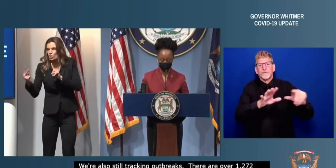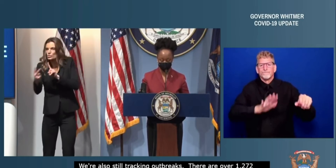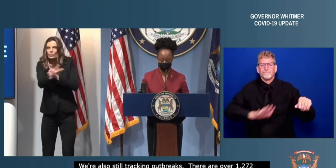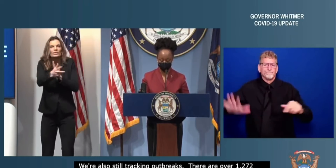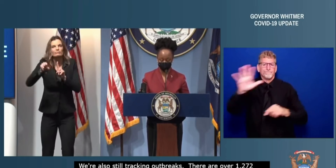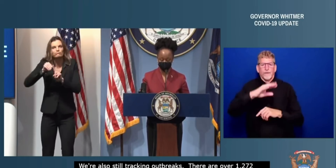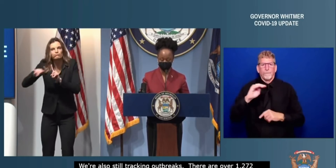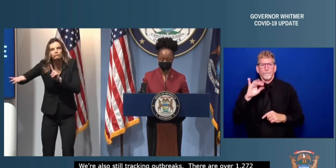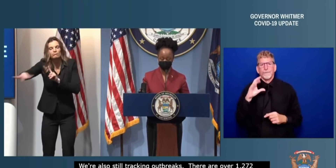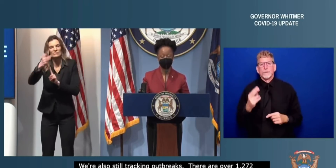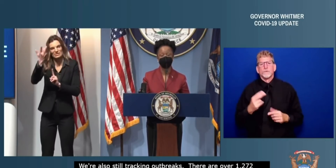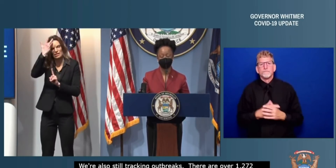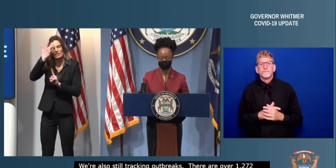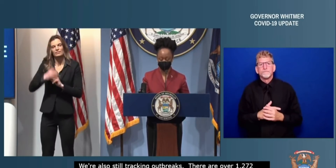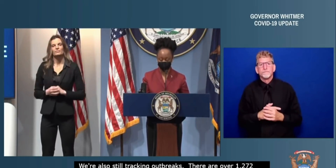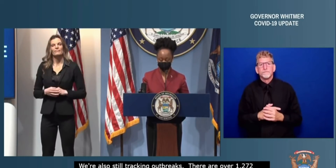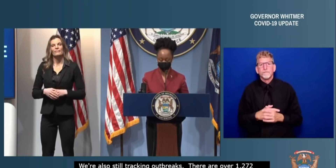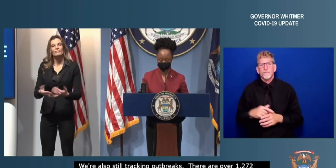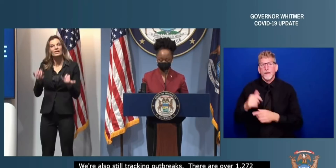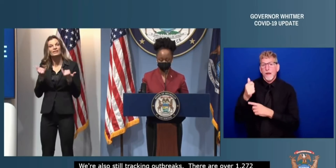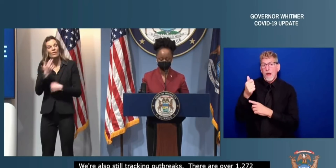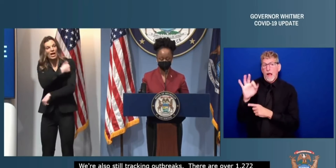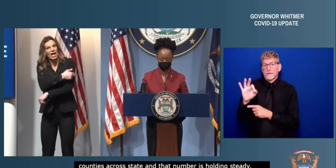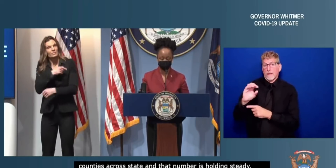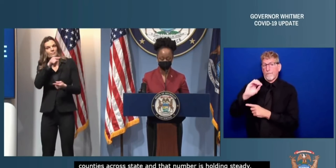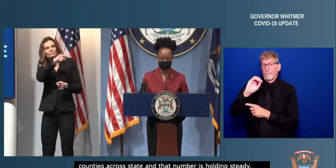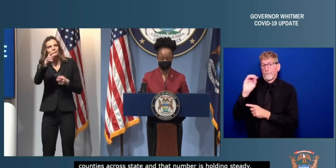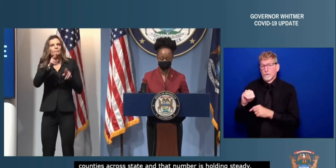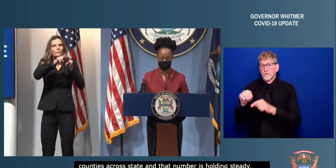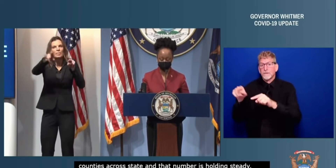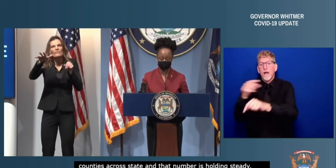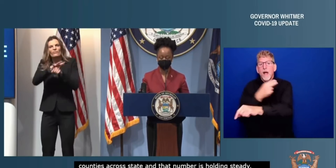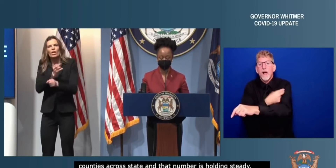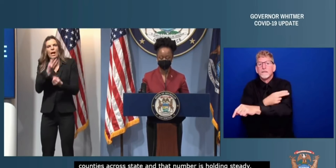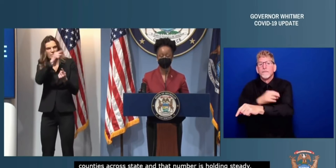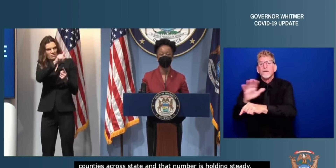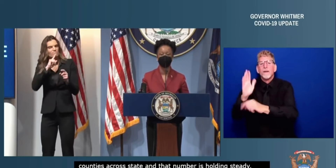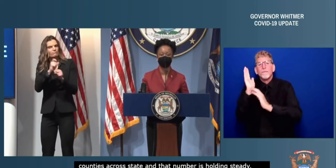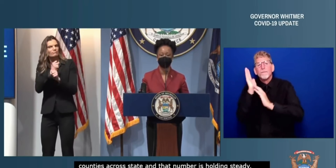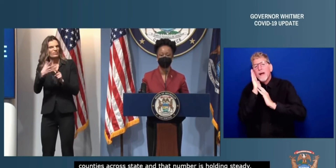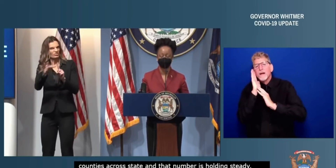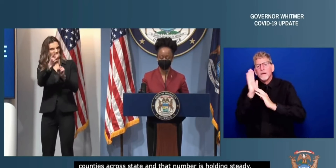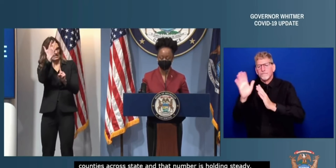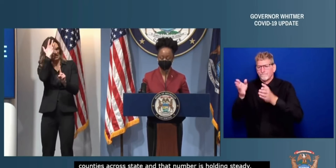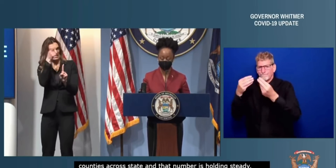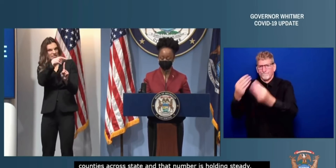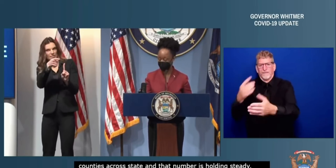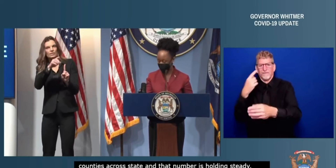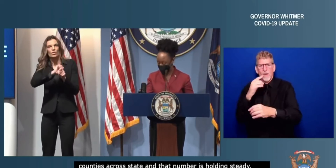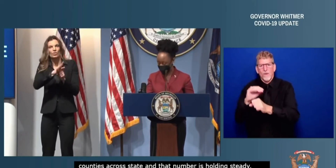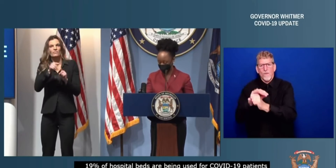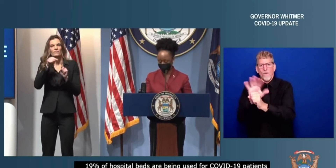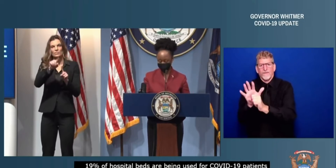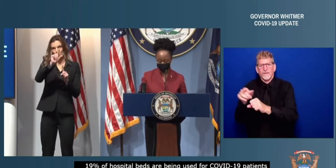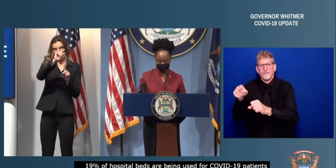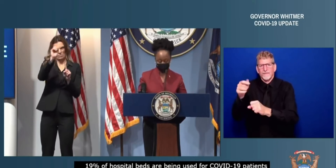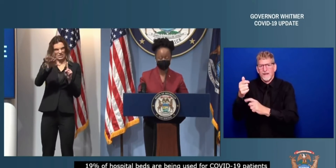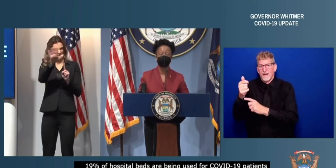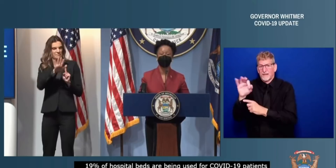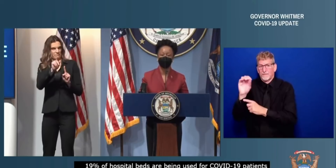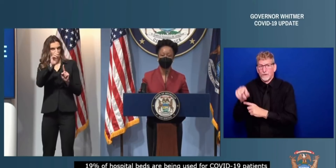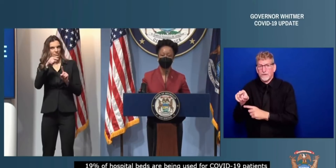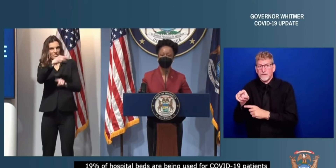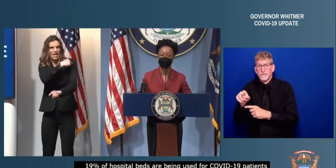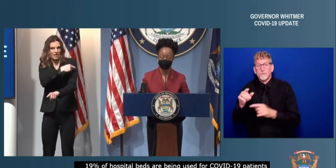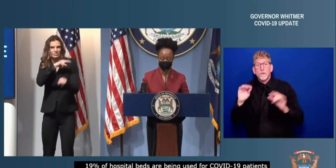19% of hospital beds are being used for COVID-19 patients, and the total number of people hospitalized for COVID-19 is trending down.